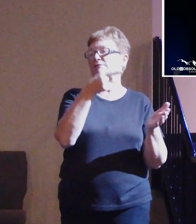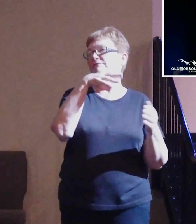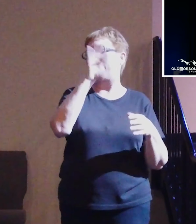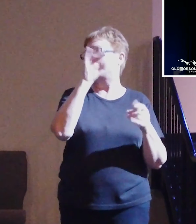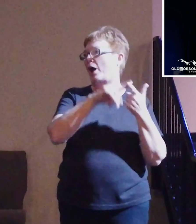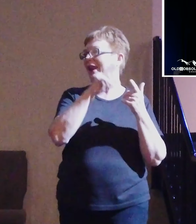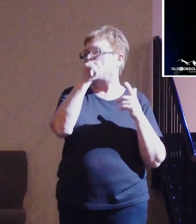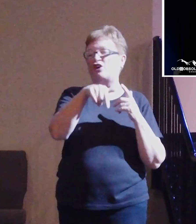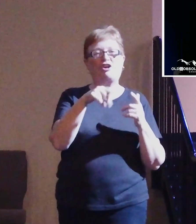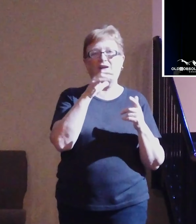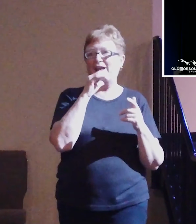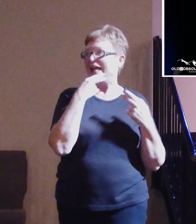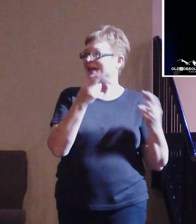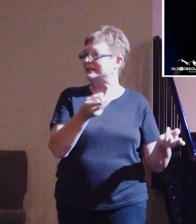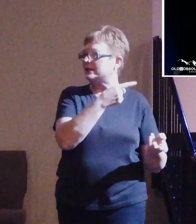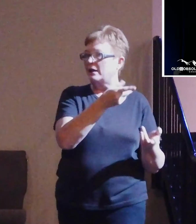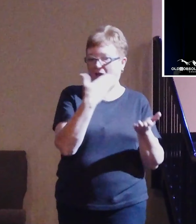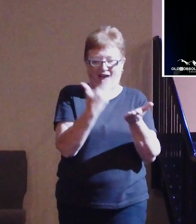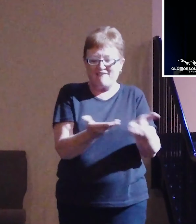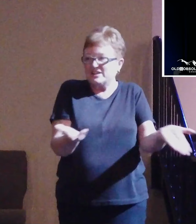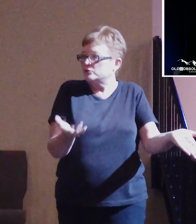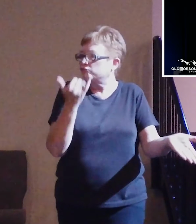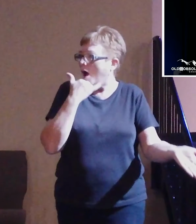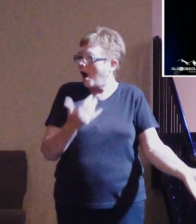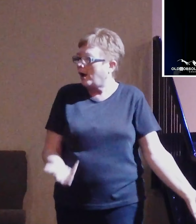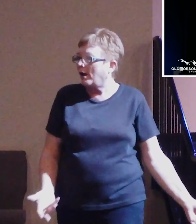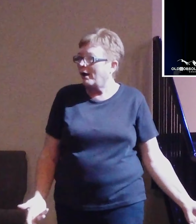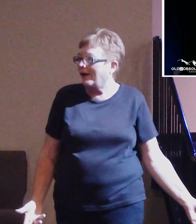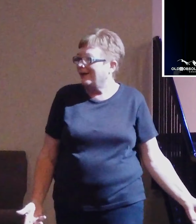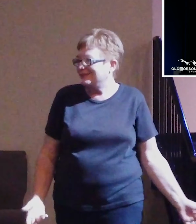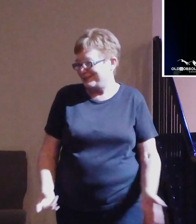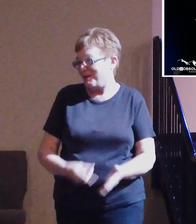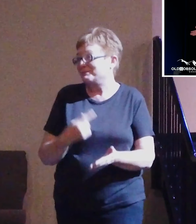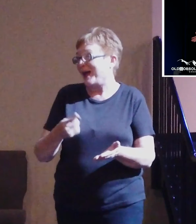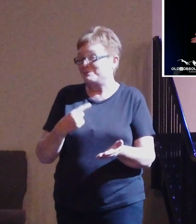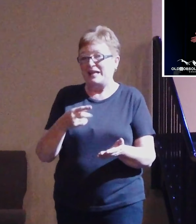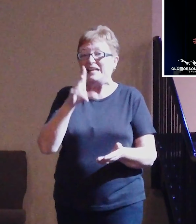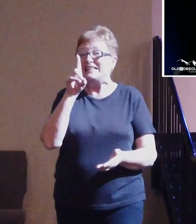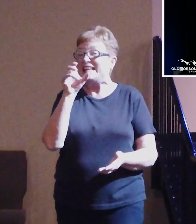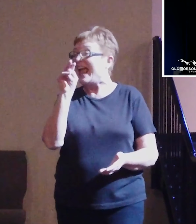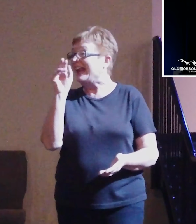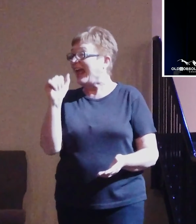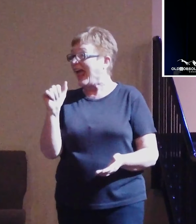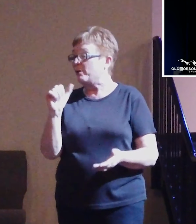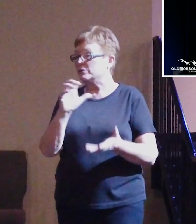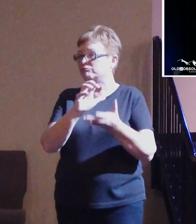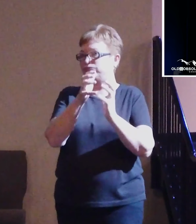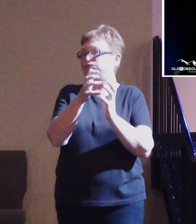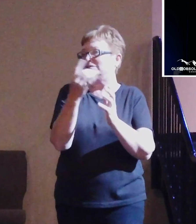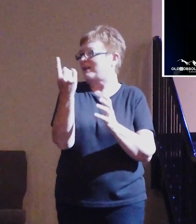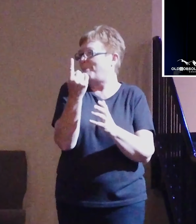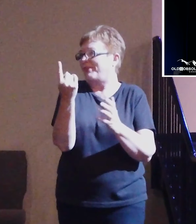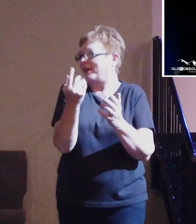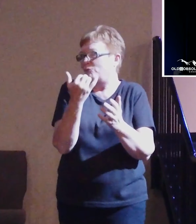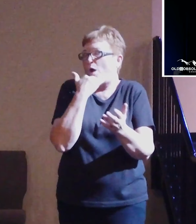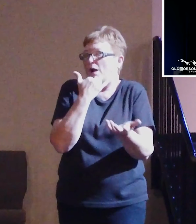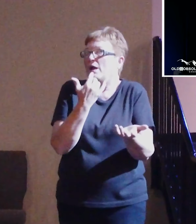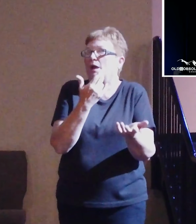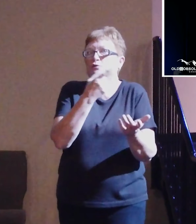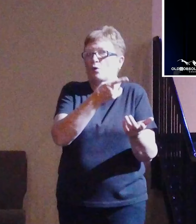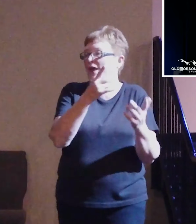because they got the evidence wrong. The DNA was corrupted or something like that.